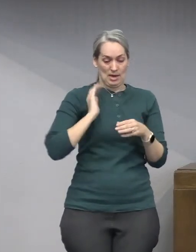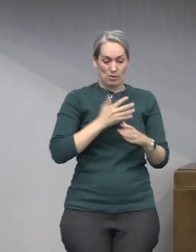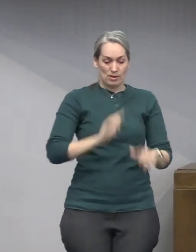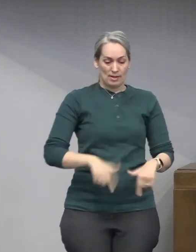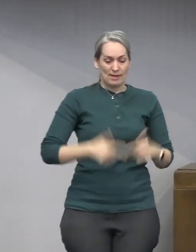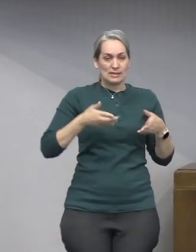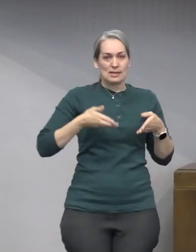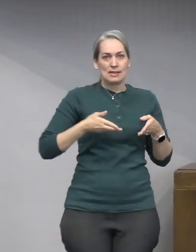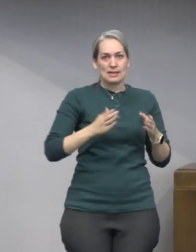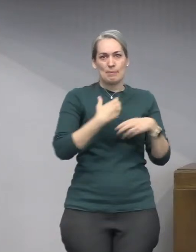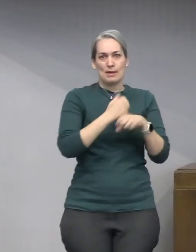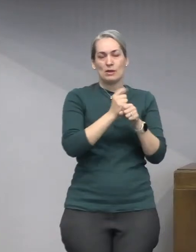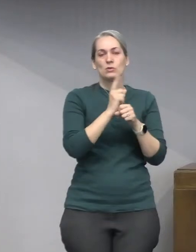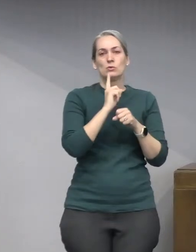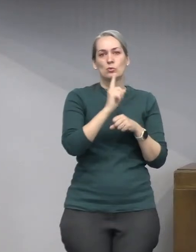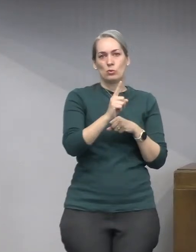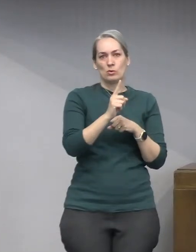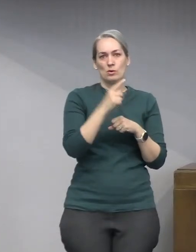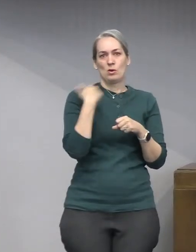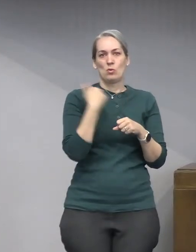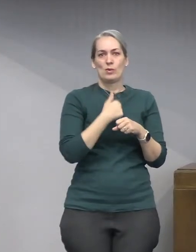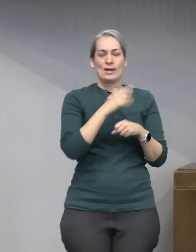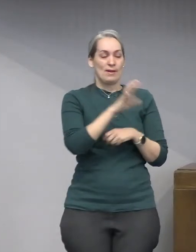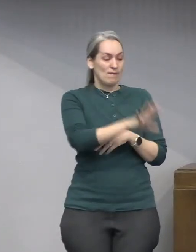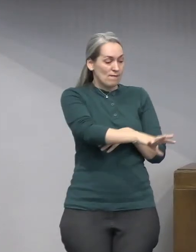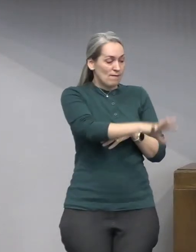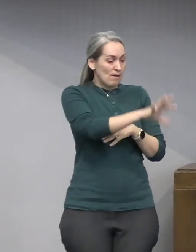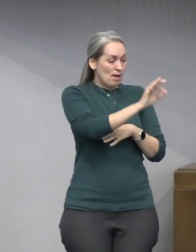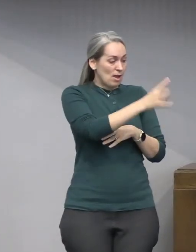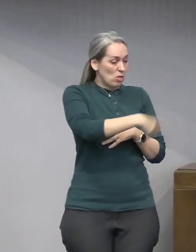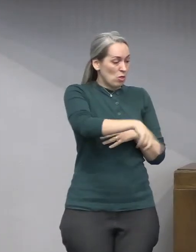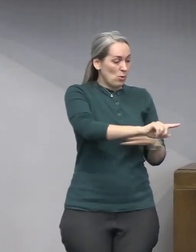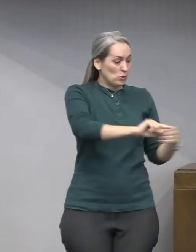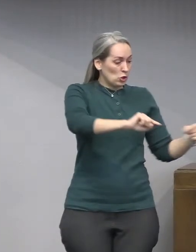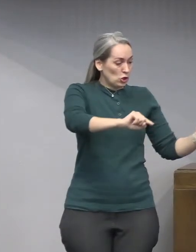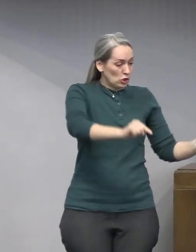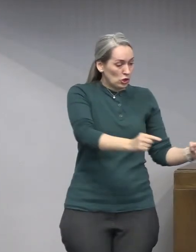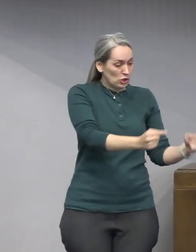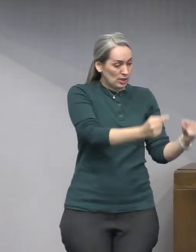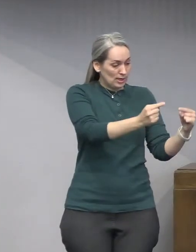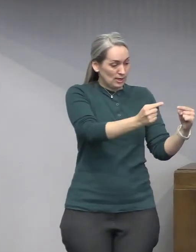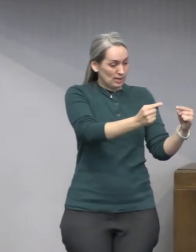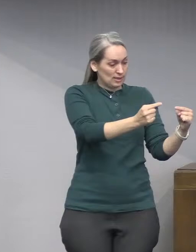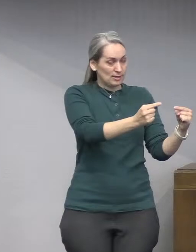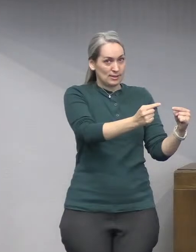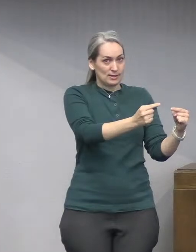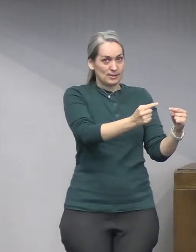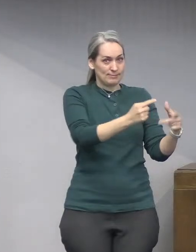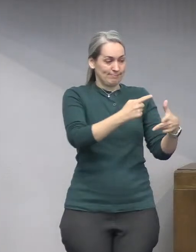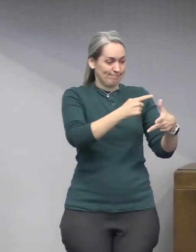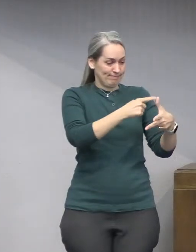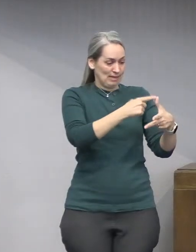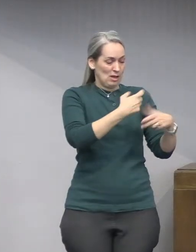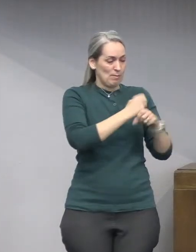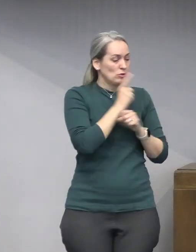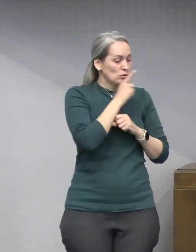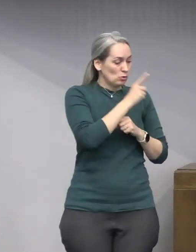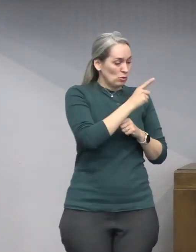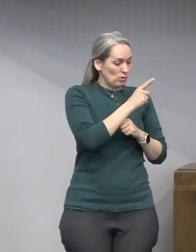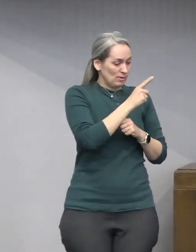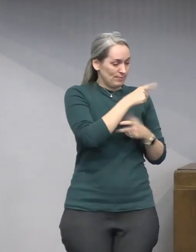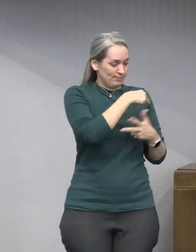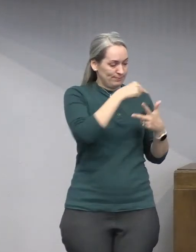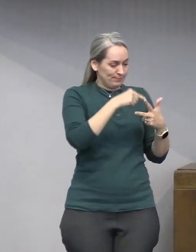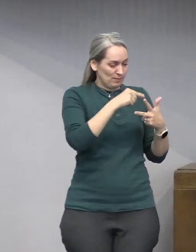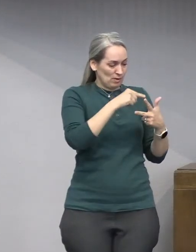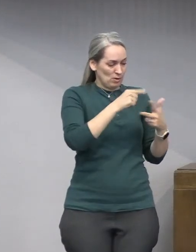let's make sure we're finding those who are hurting. Let's make sure that we bring them to